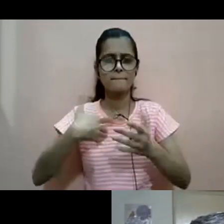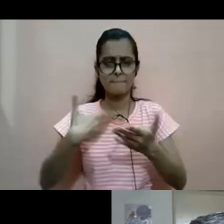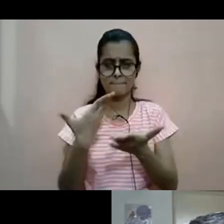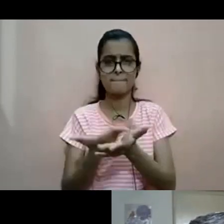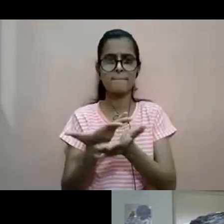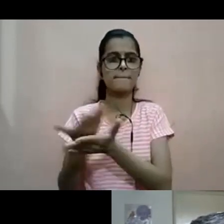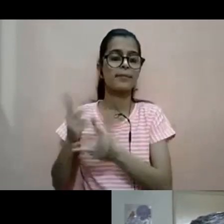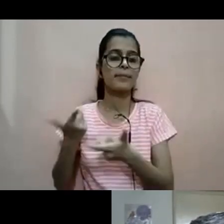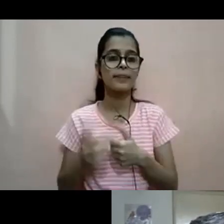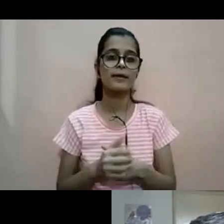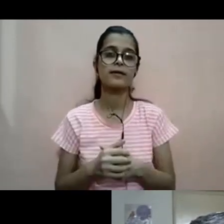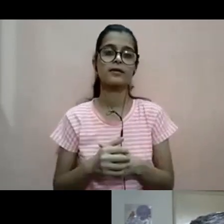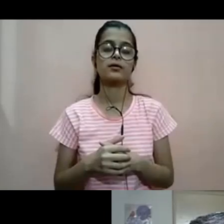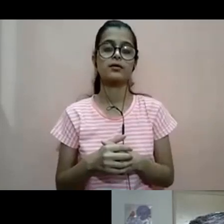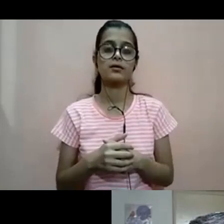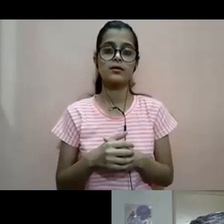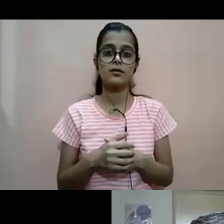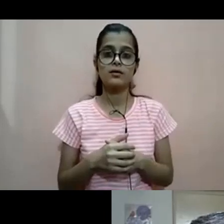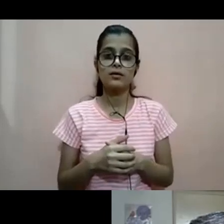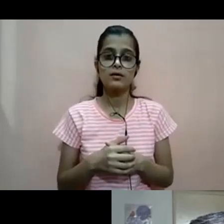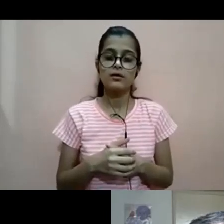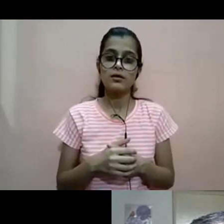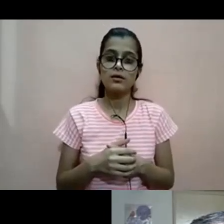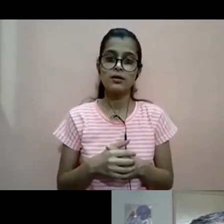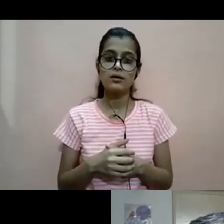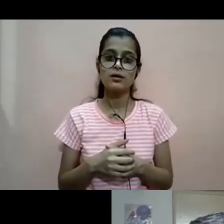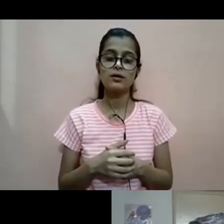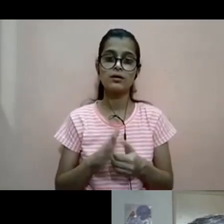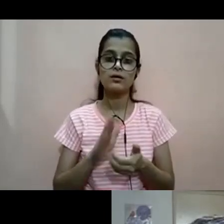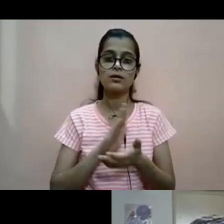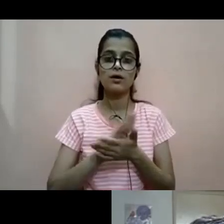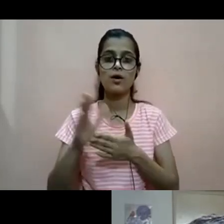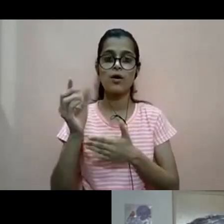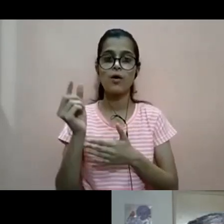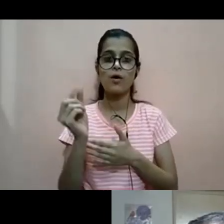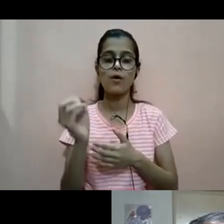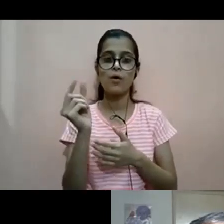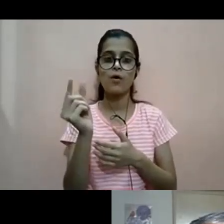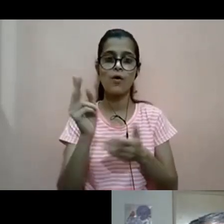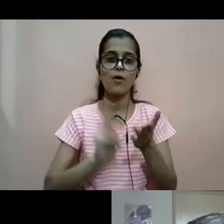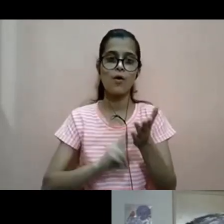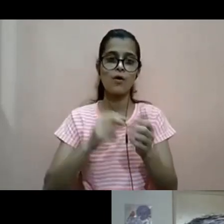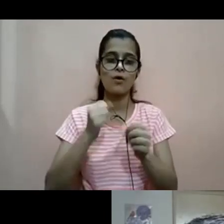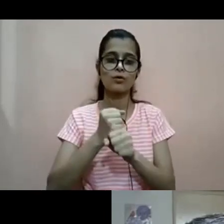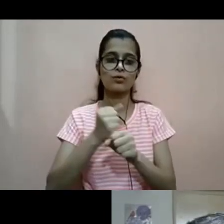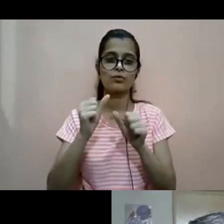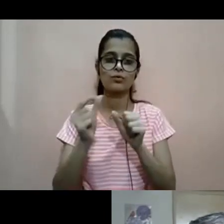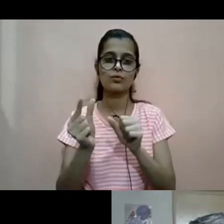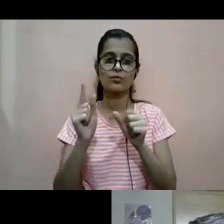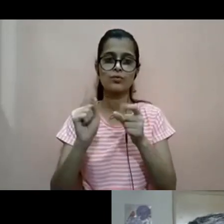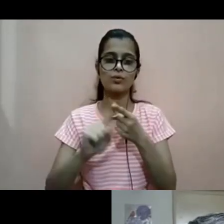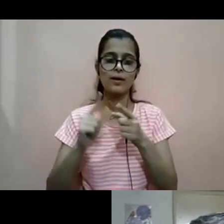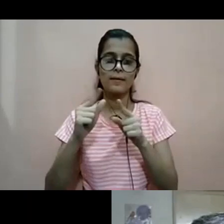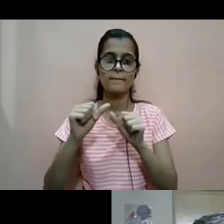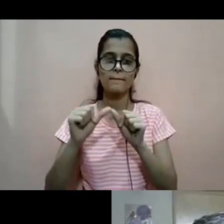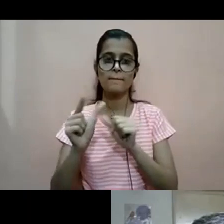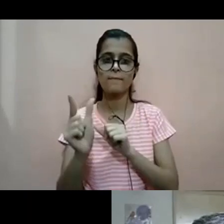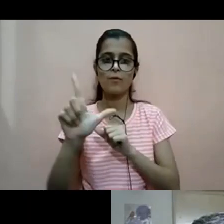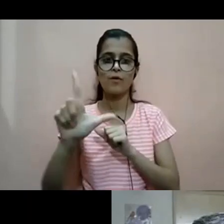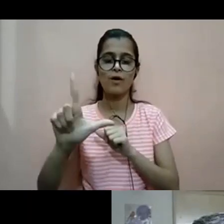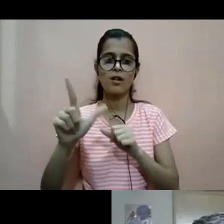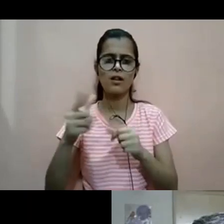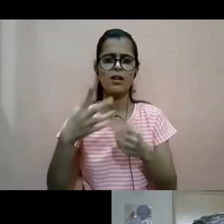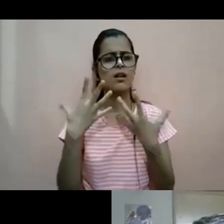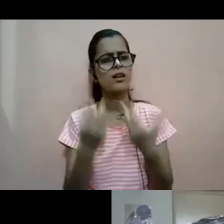Now, the Chinese queer writer Hongwei Bao wrote the following: desire is not